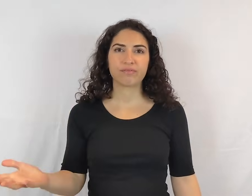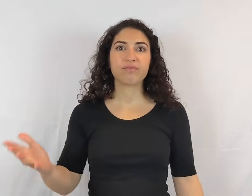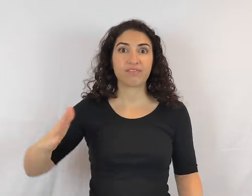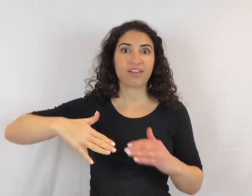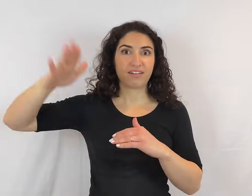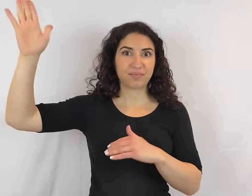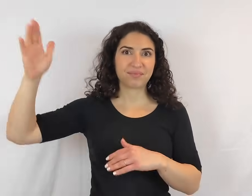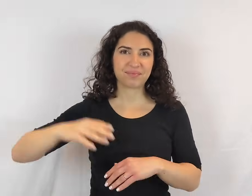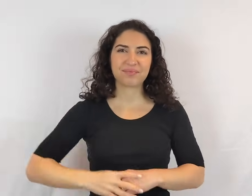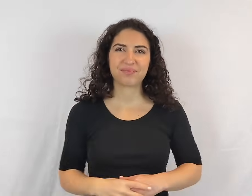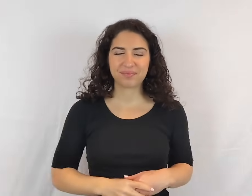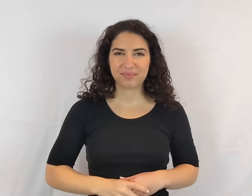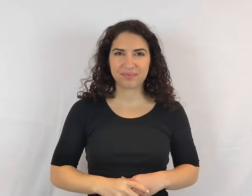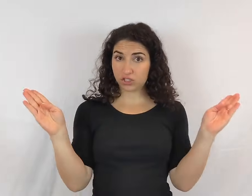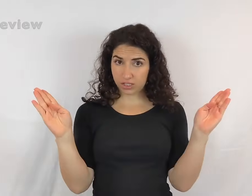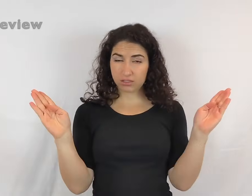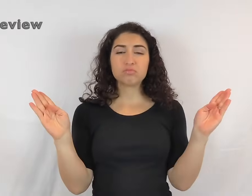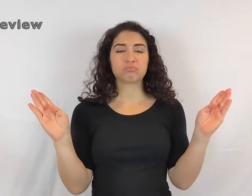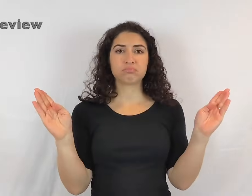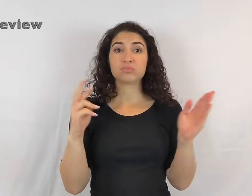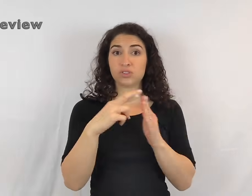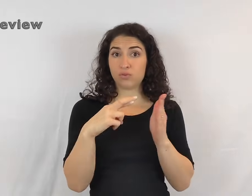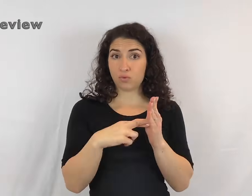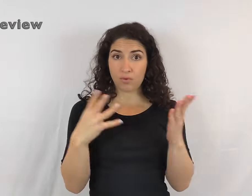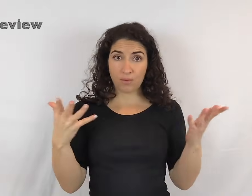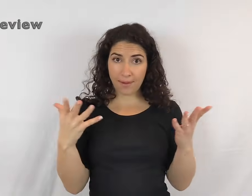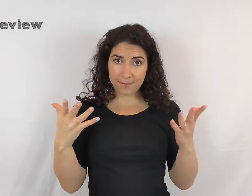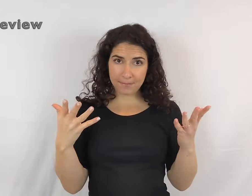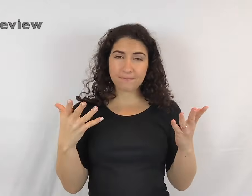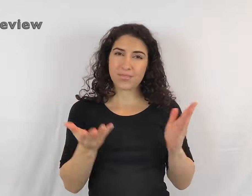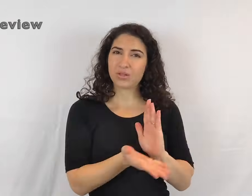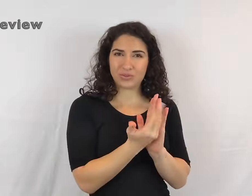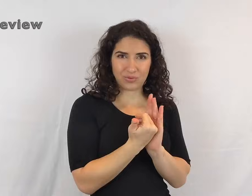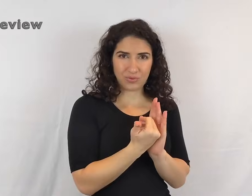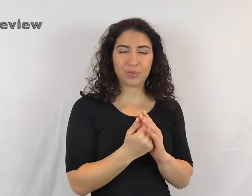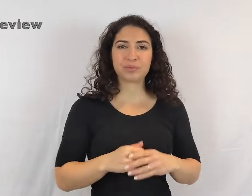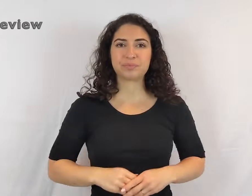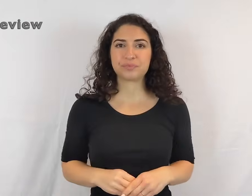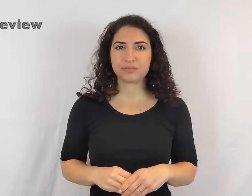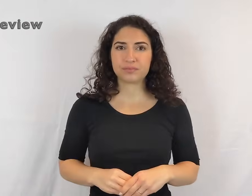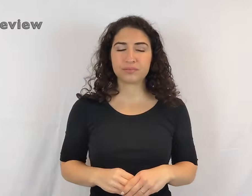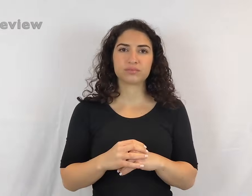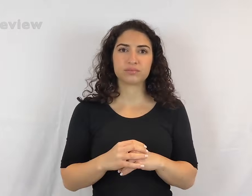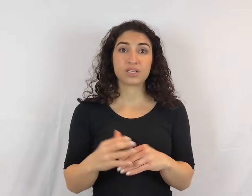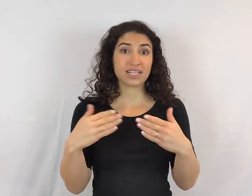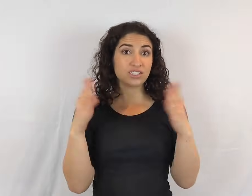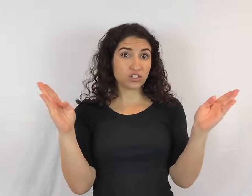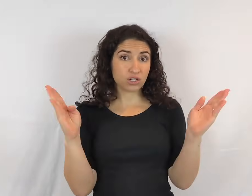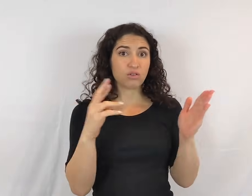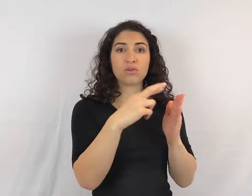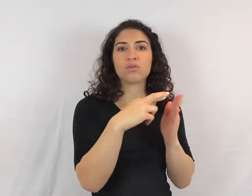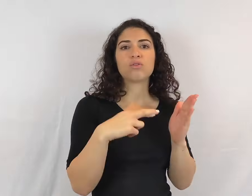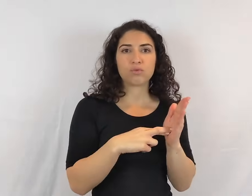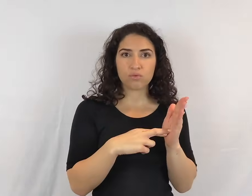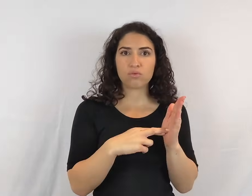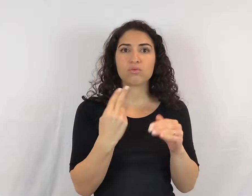2045, and up. In general, the rule, let's review. So in general, the rule